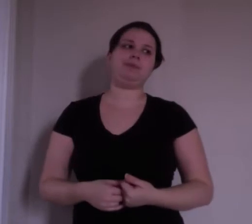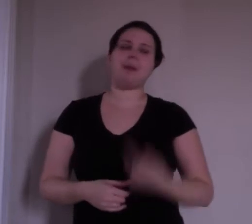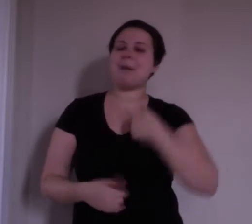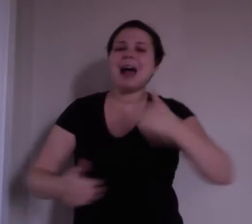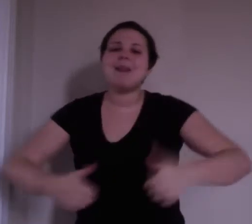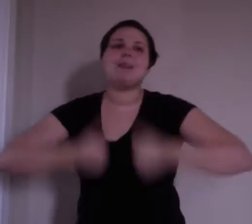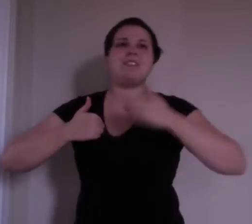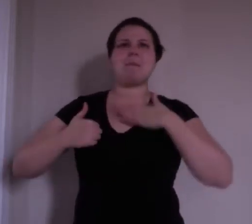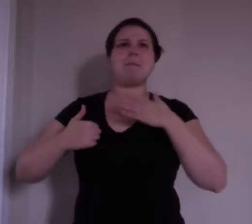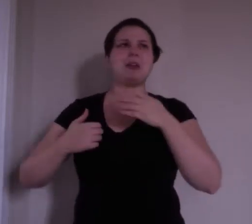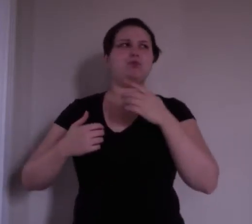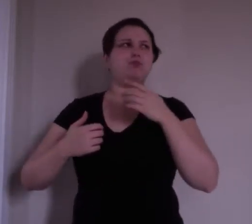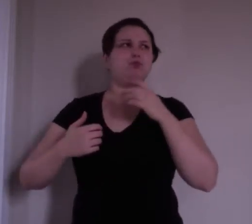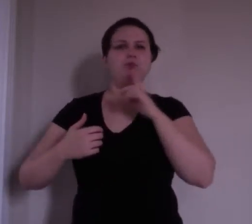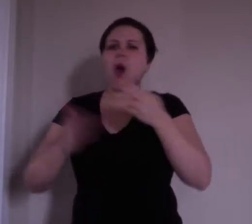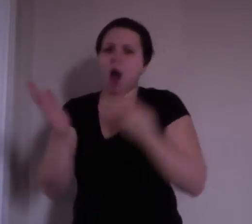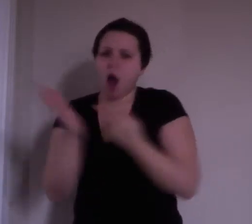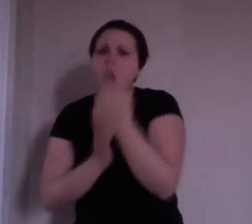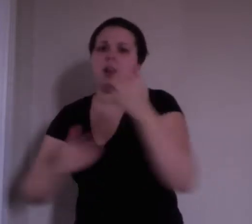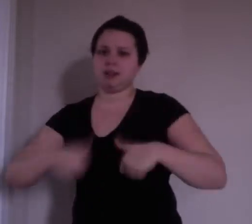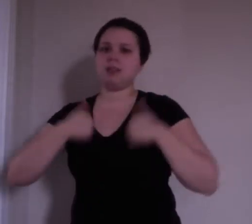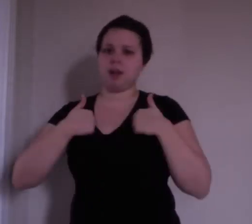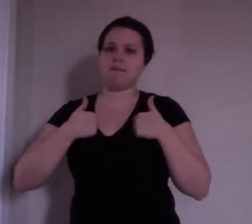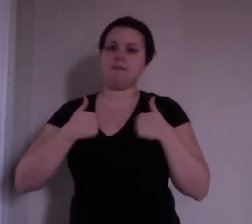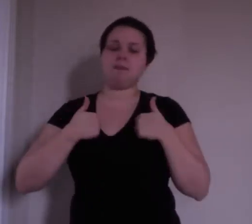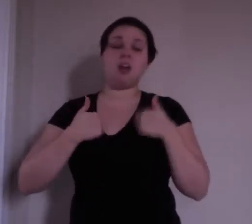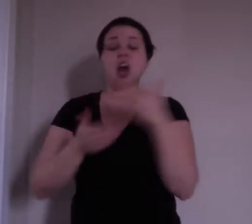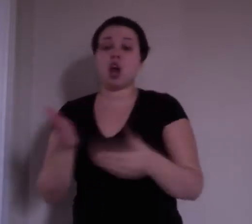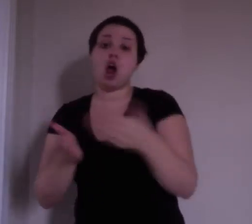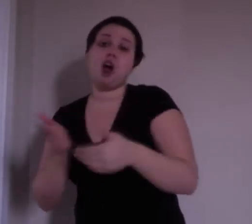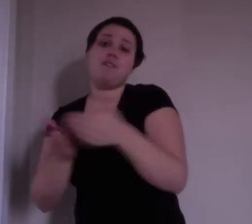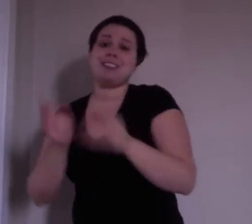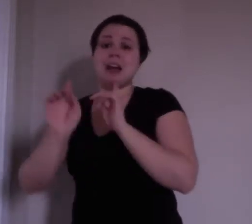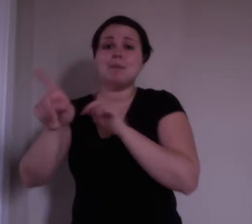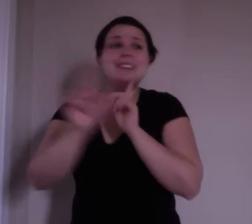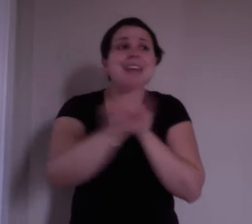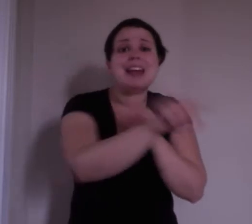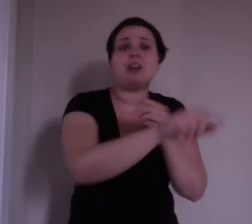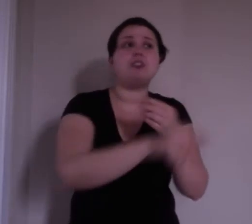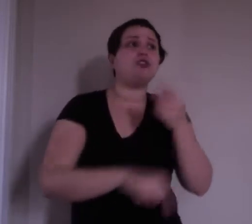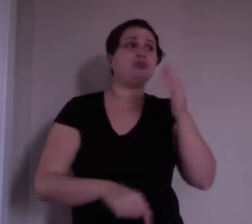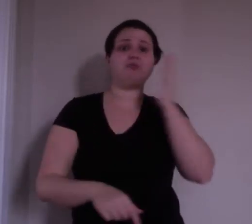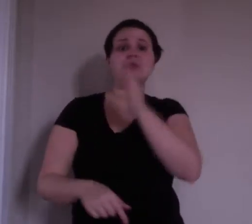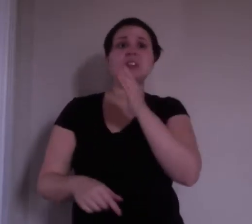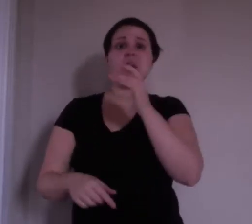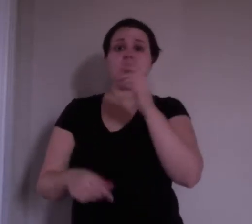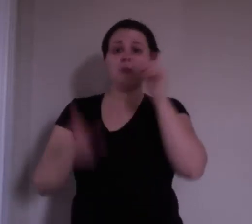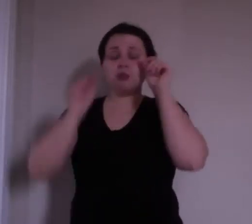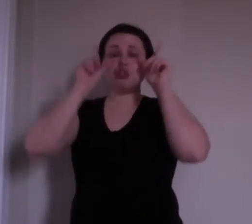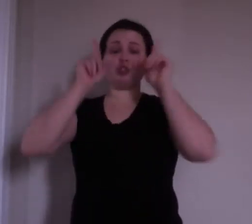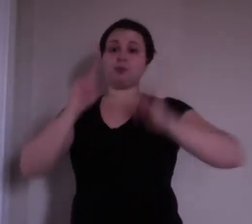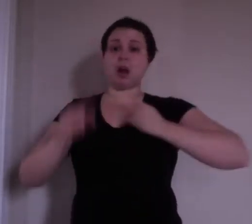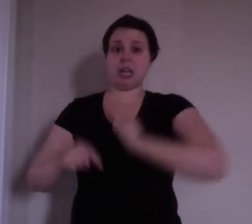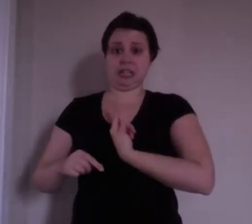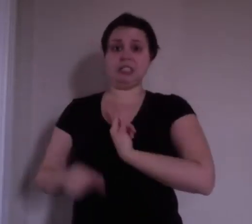truth? And oftentimes the answers, they will surprise us. A revolution begins with